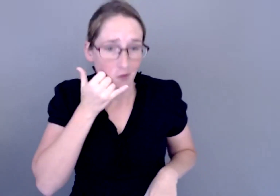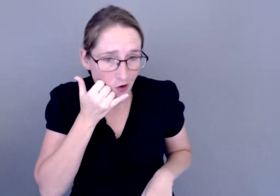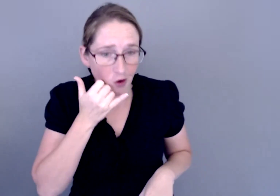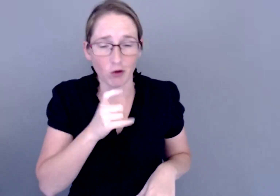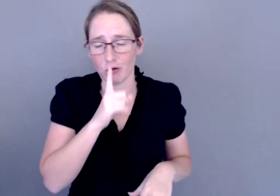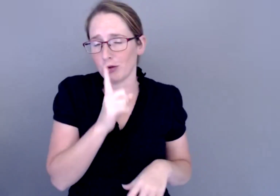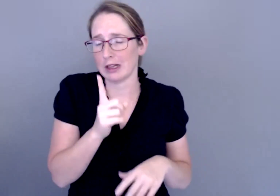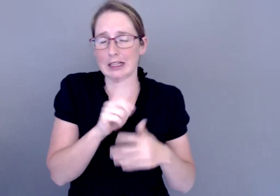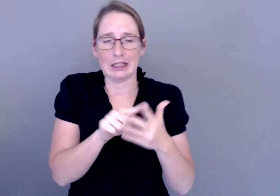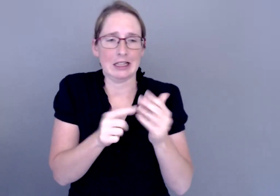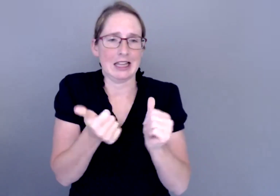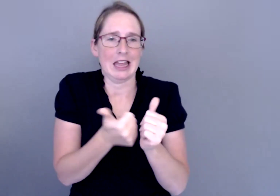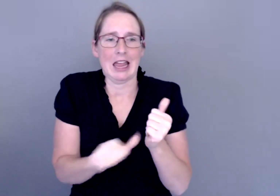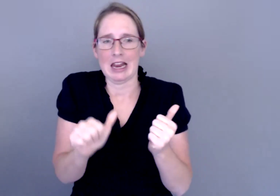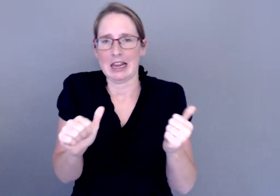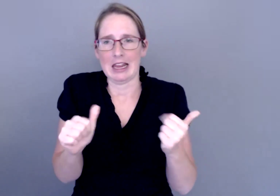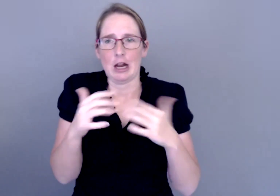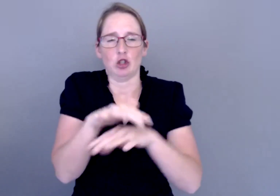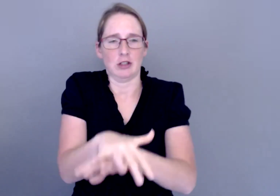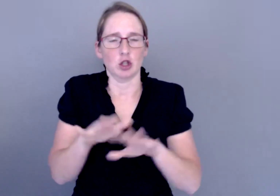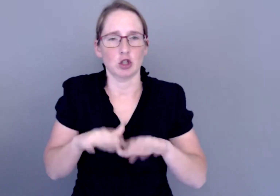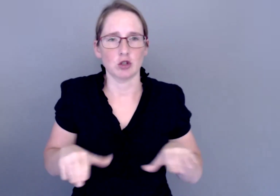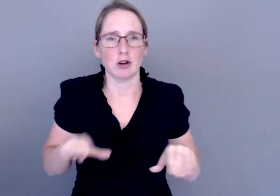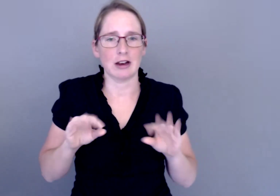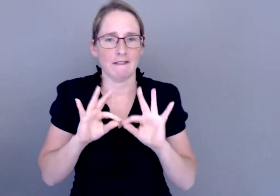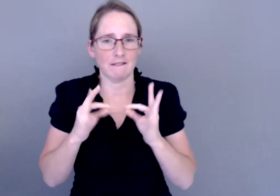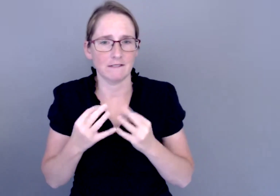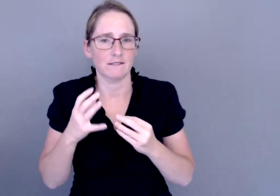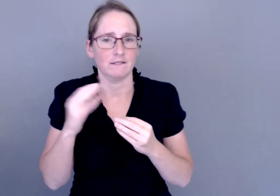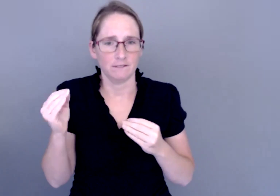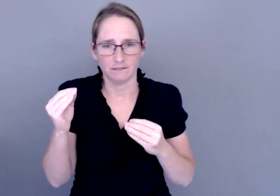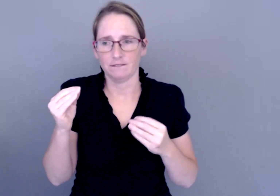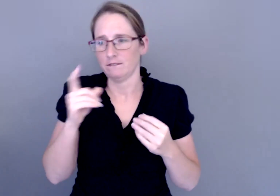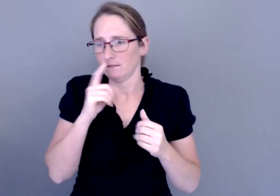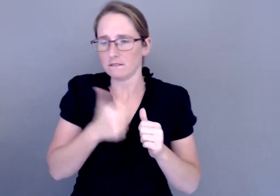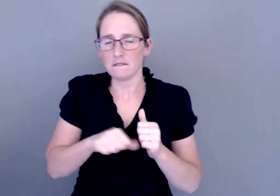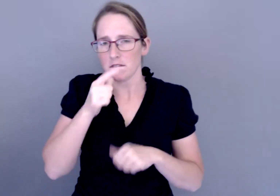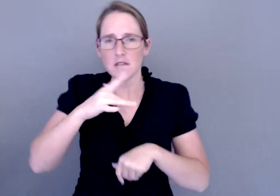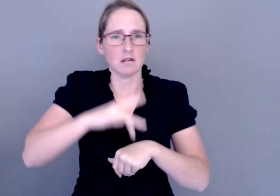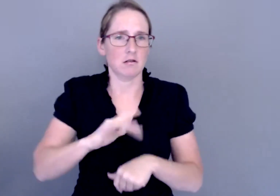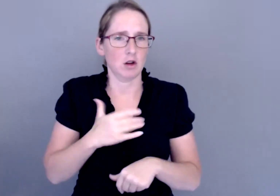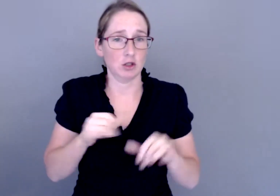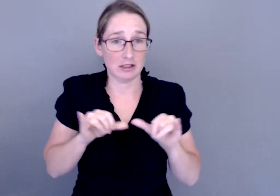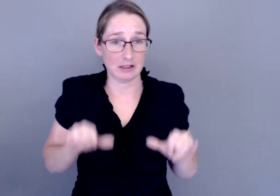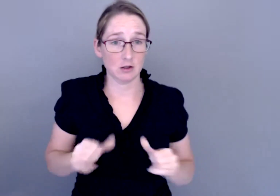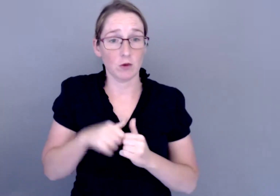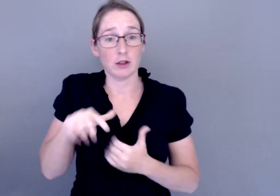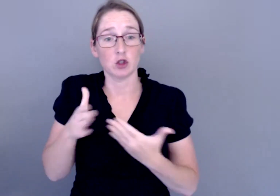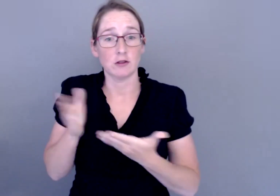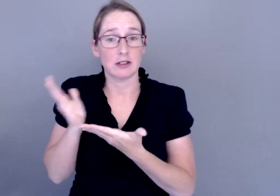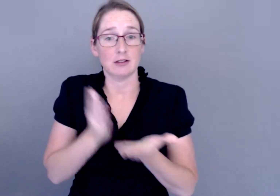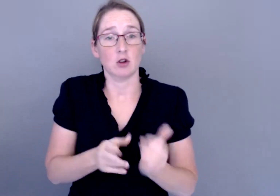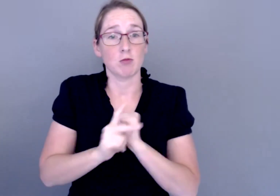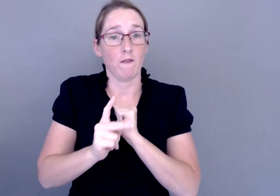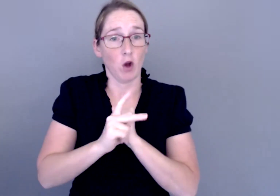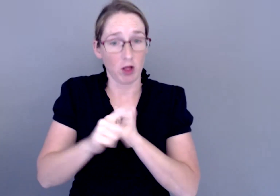really intersect where children and families and Oregonians touch our system. With the service delivery